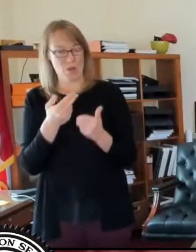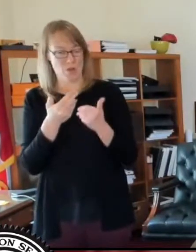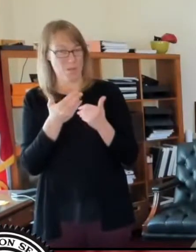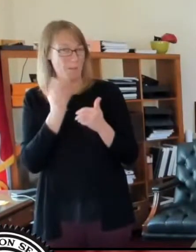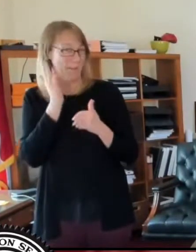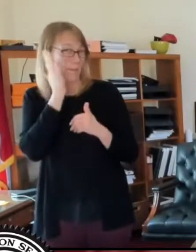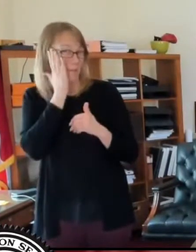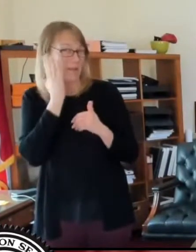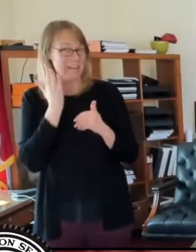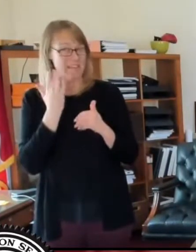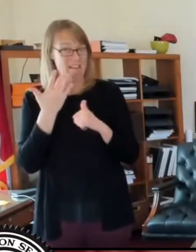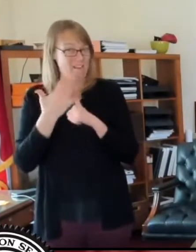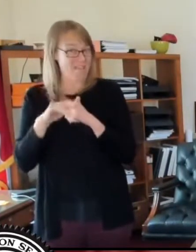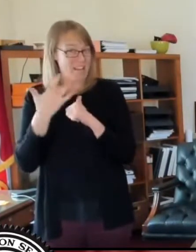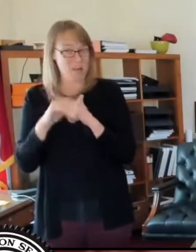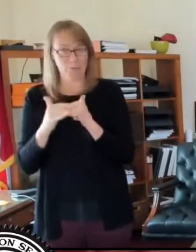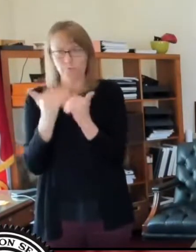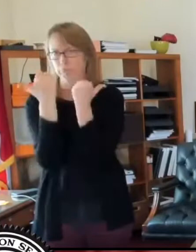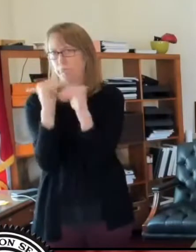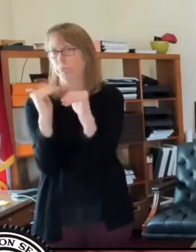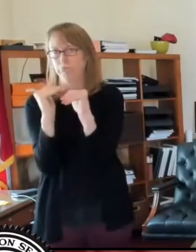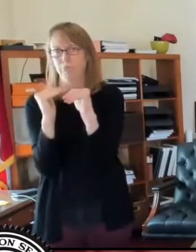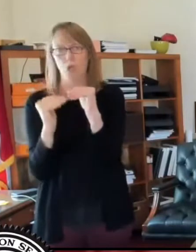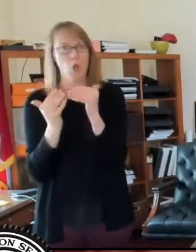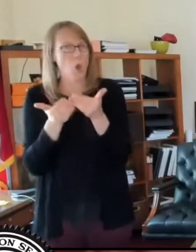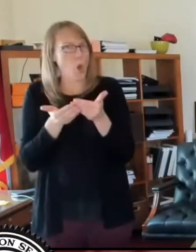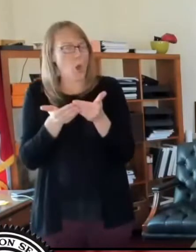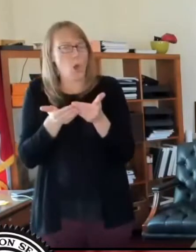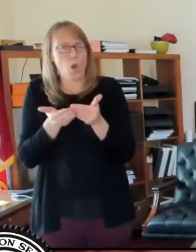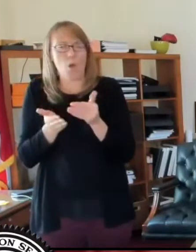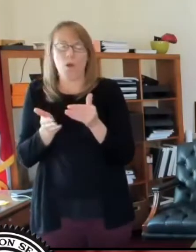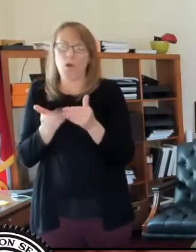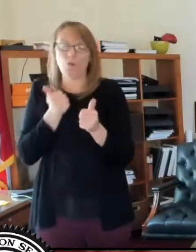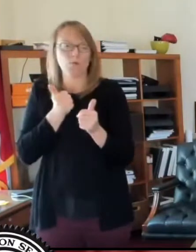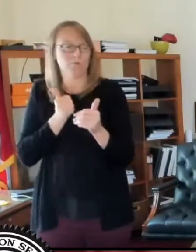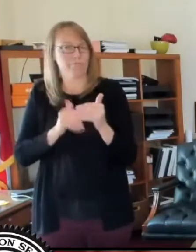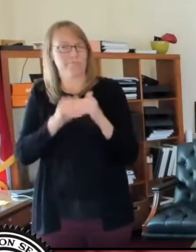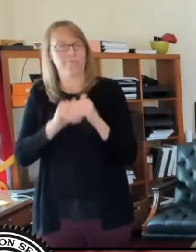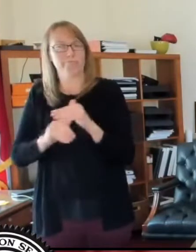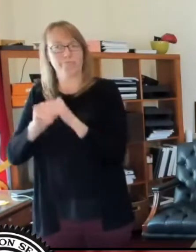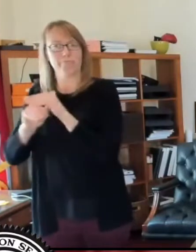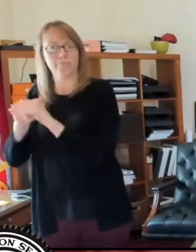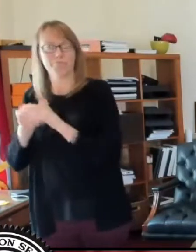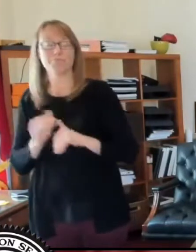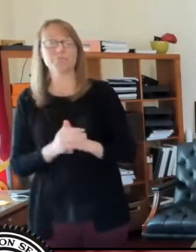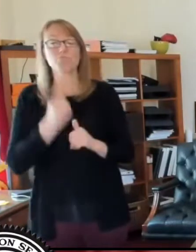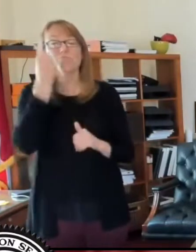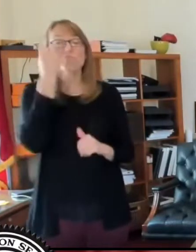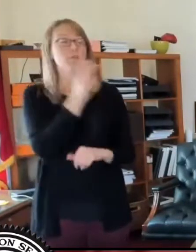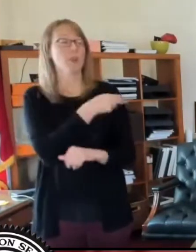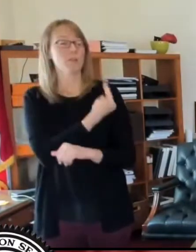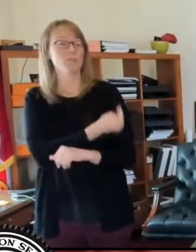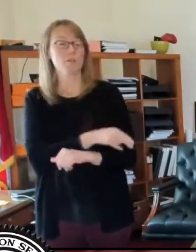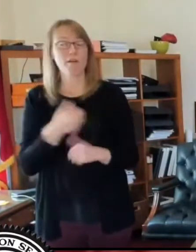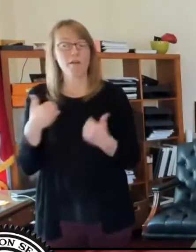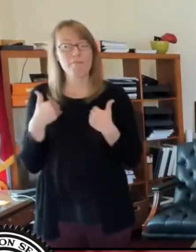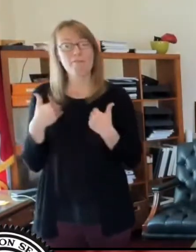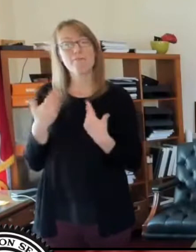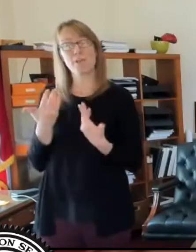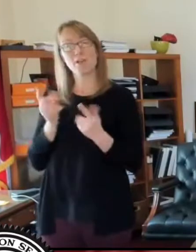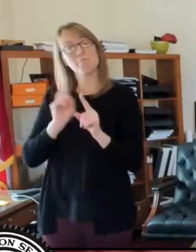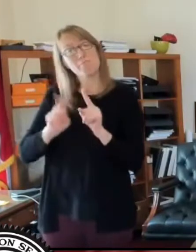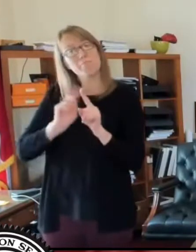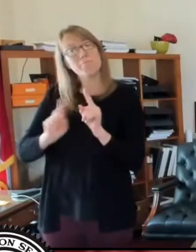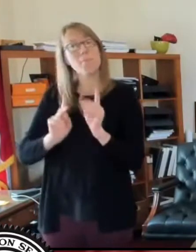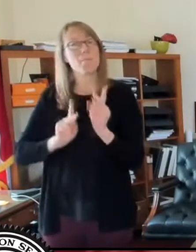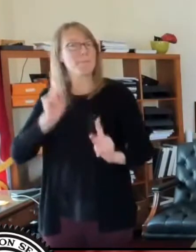not just that they're not just taking care of COVID patients. Of course, they have lots of other patients too. So you want to be sure that